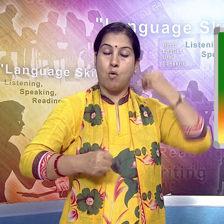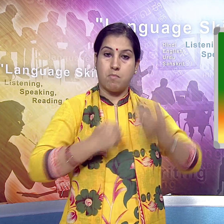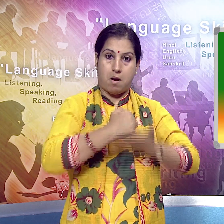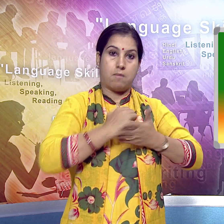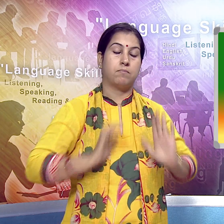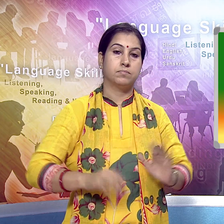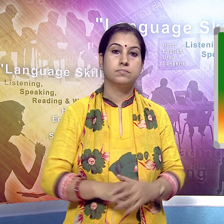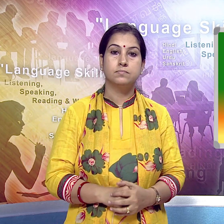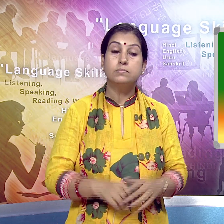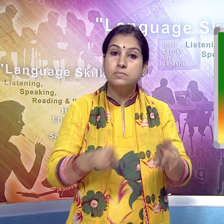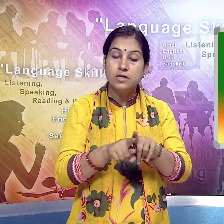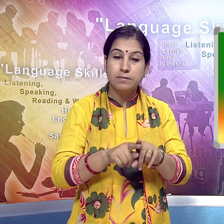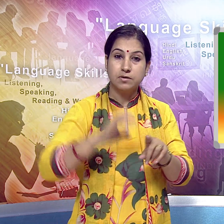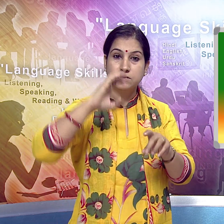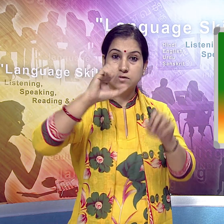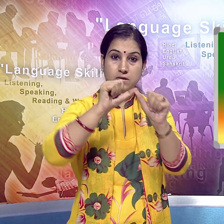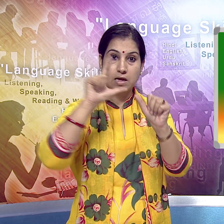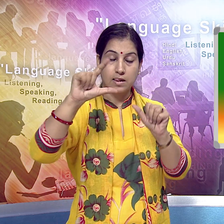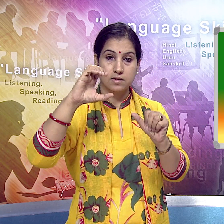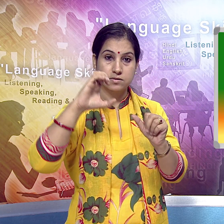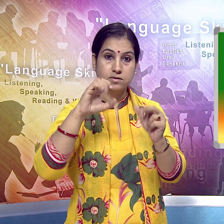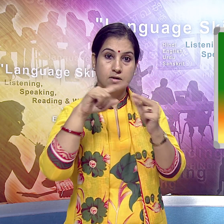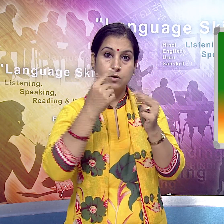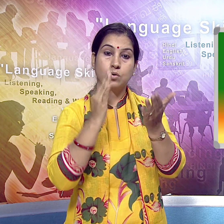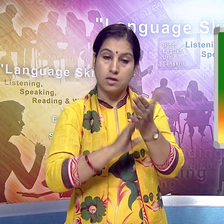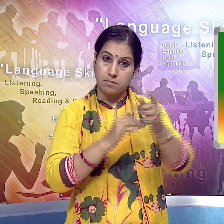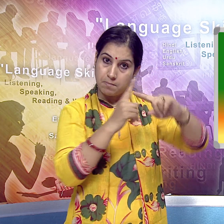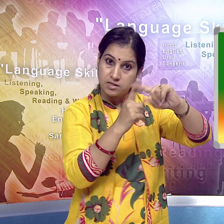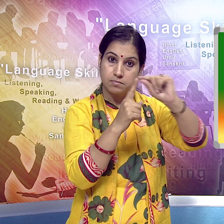Calcium and phosphorus are equally important